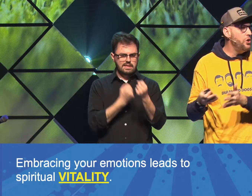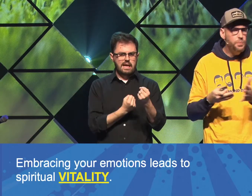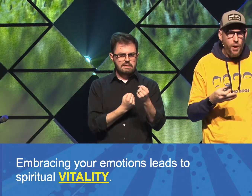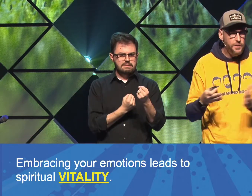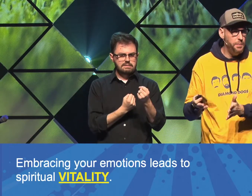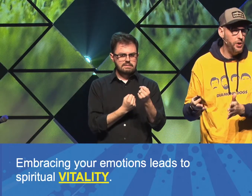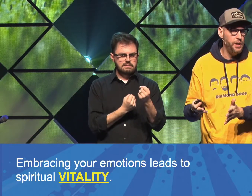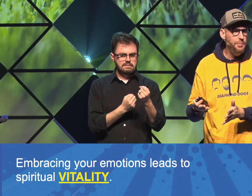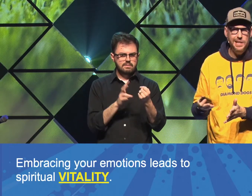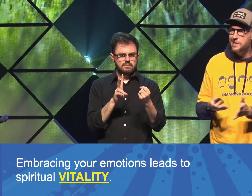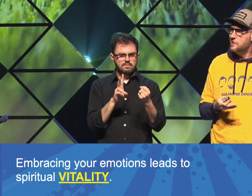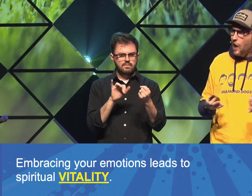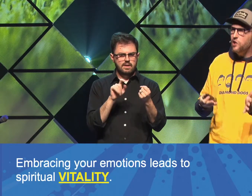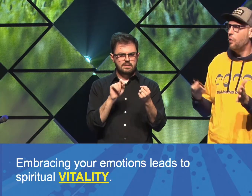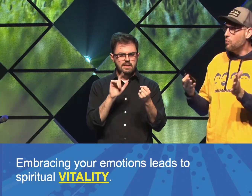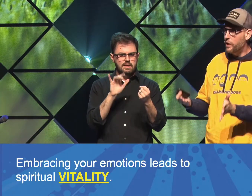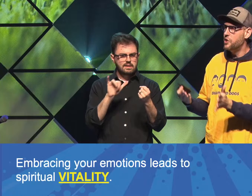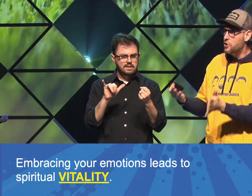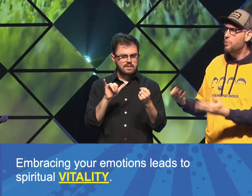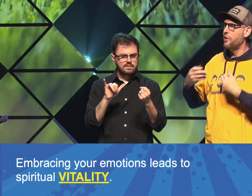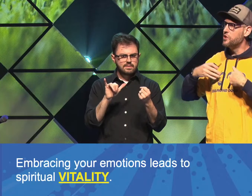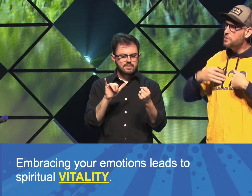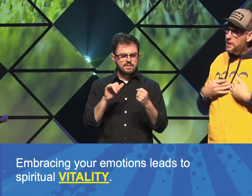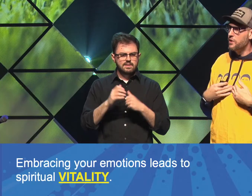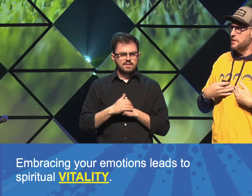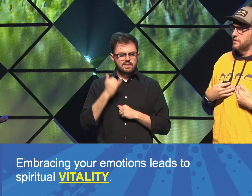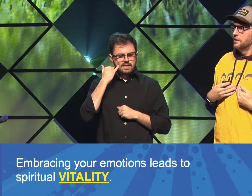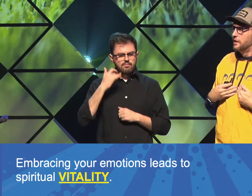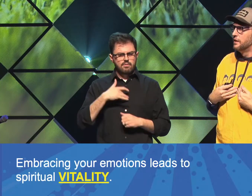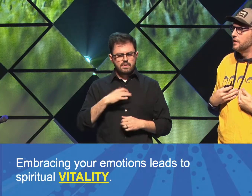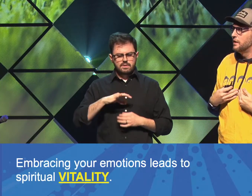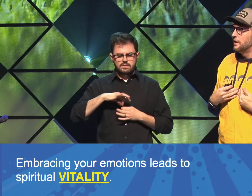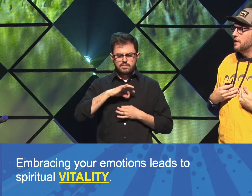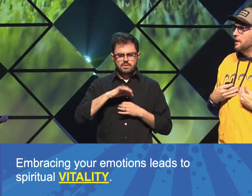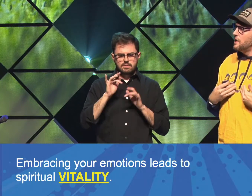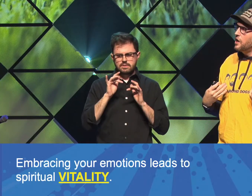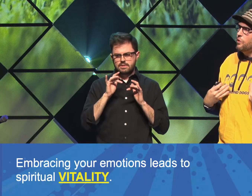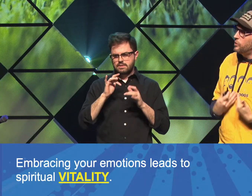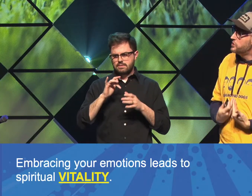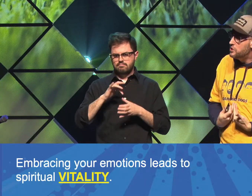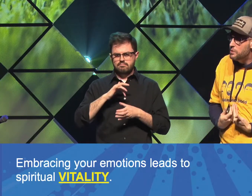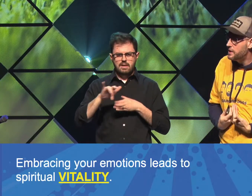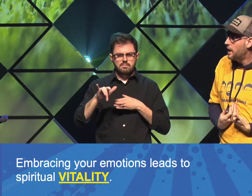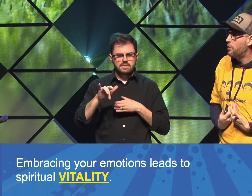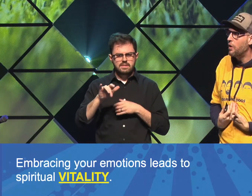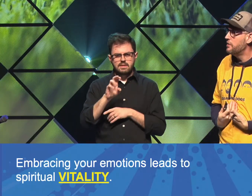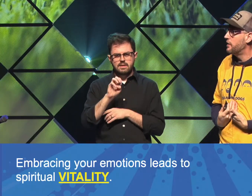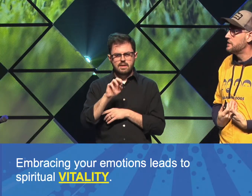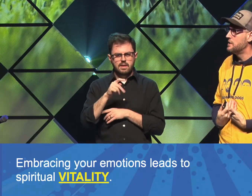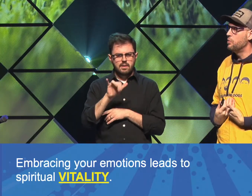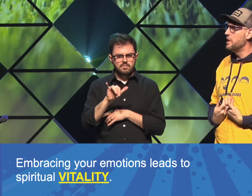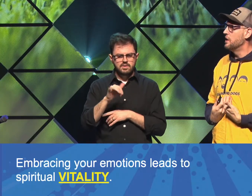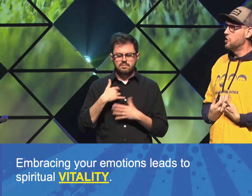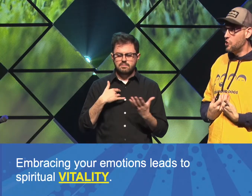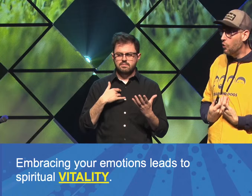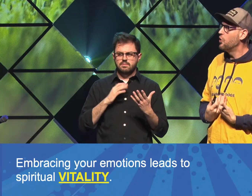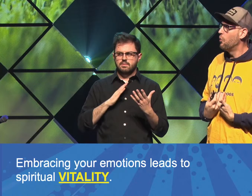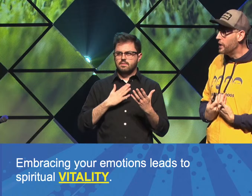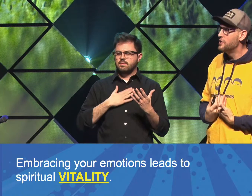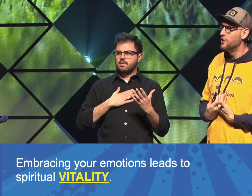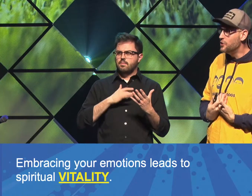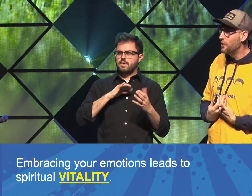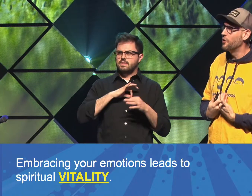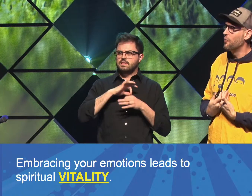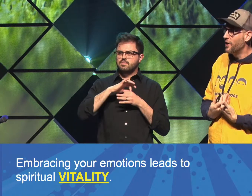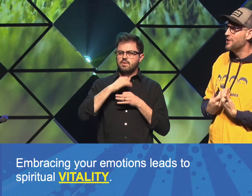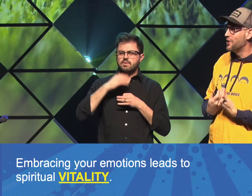A huge part of spiritual emptiness is not knowing what to do with our spirits, not knowing what to do with that part of us that we don't know